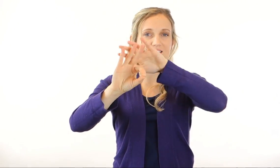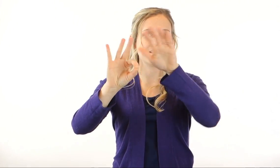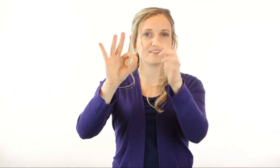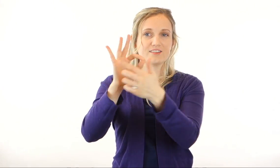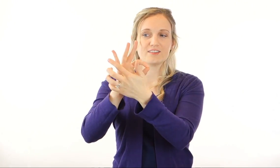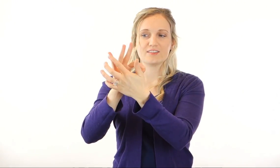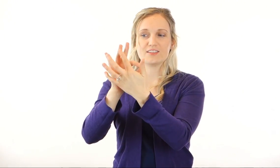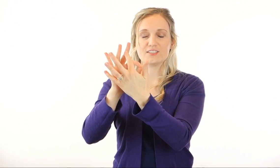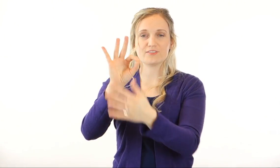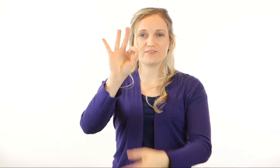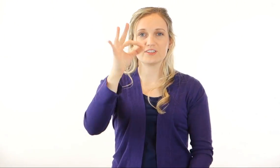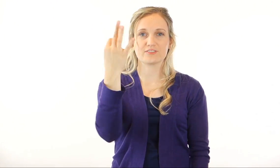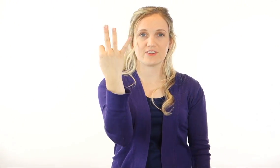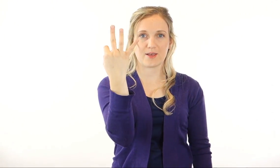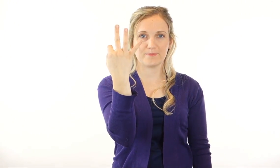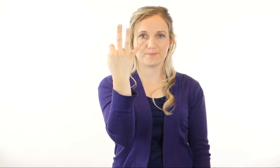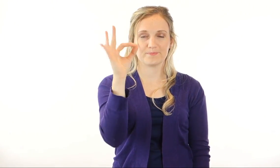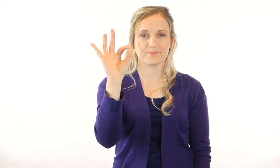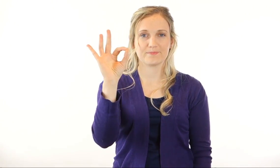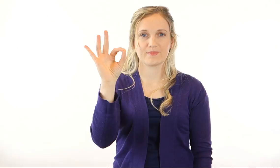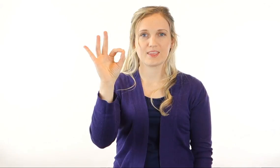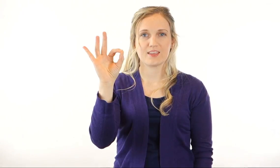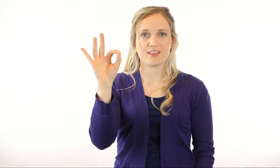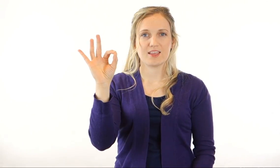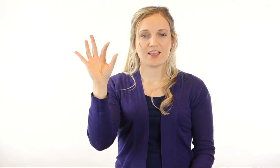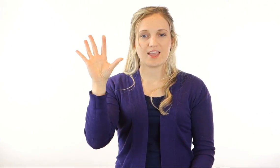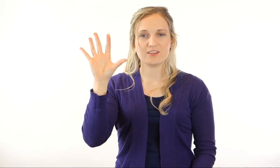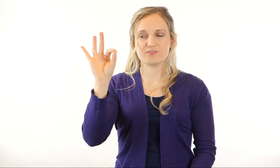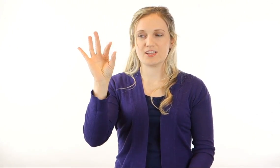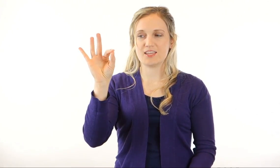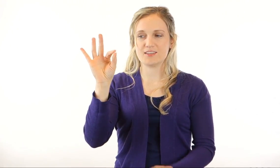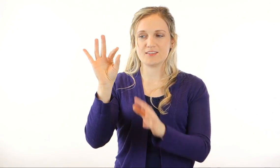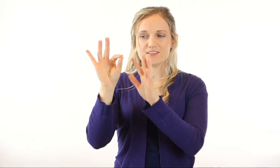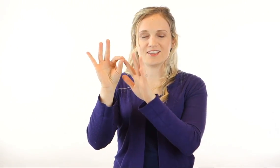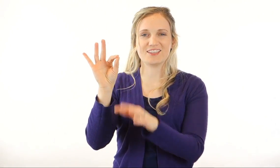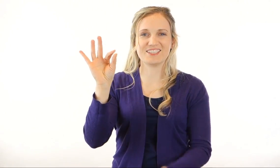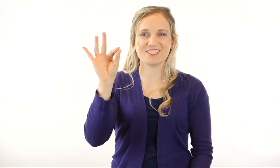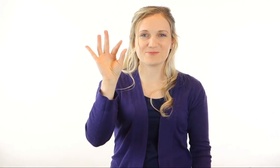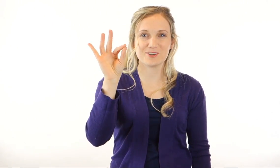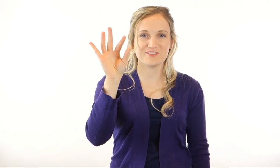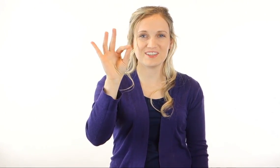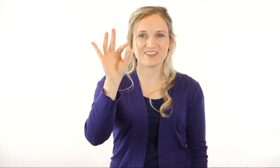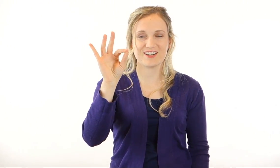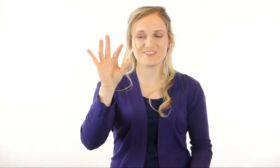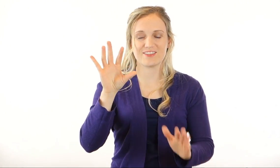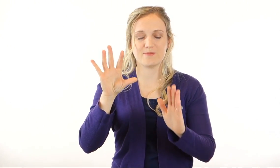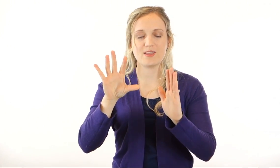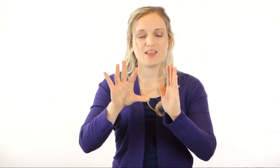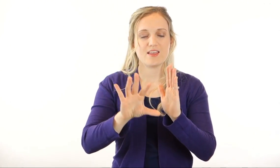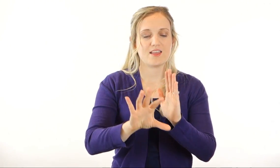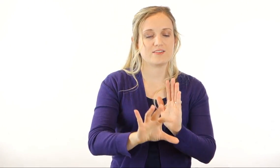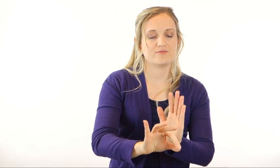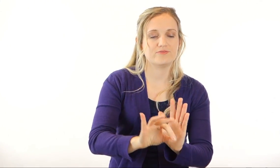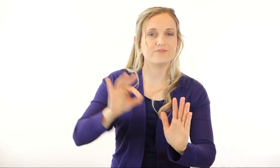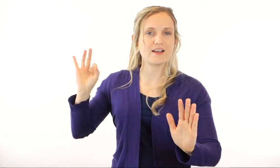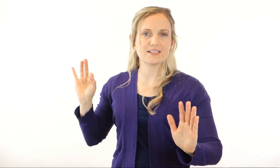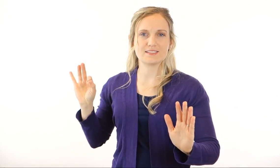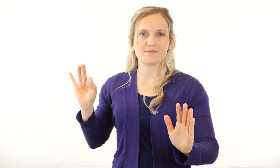then these 3 fingers are up. And you take your pointer finger and your thumb, and you find